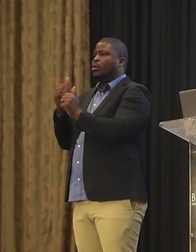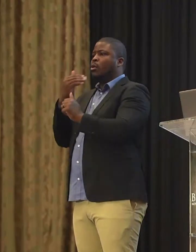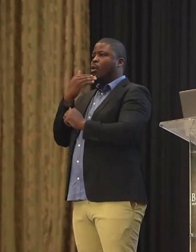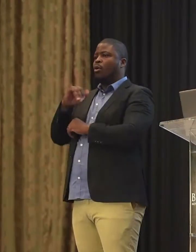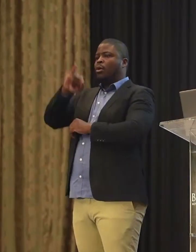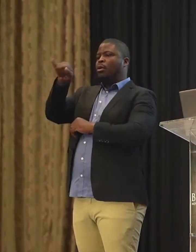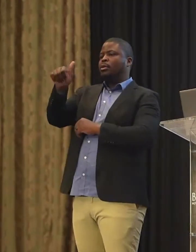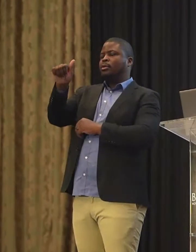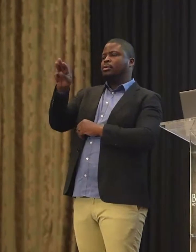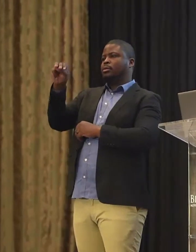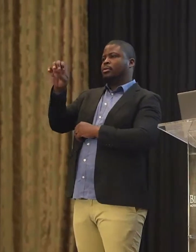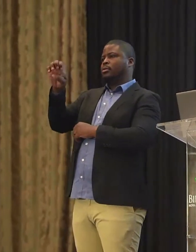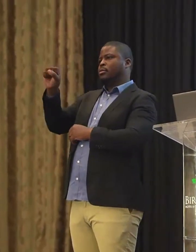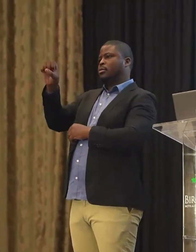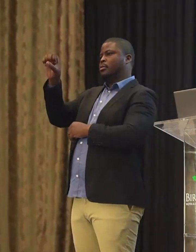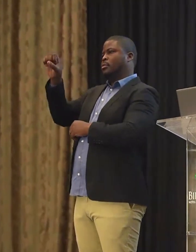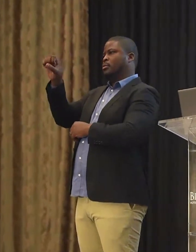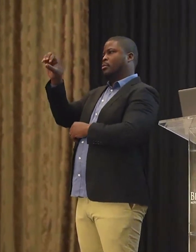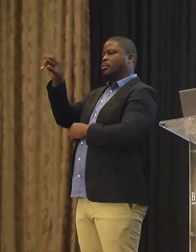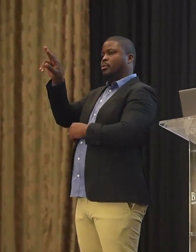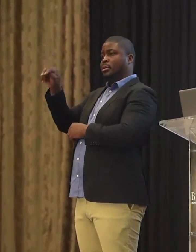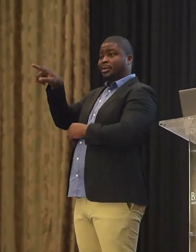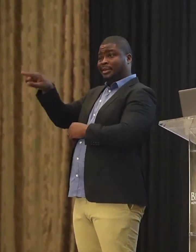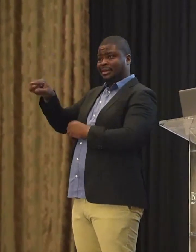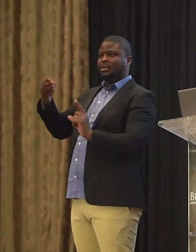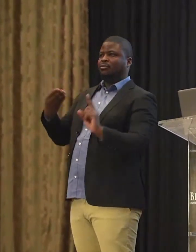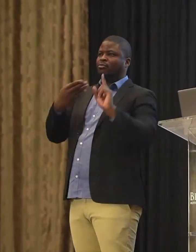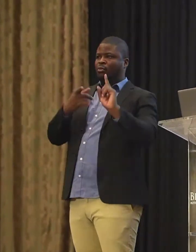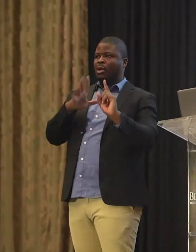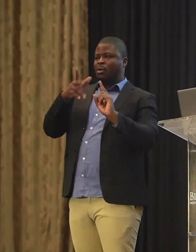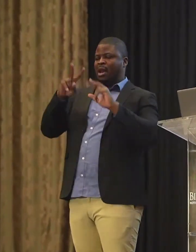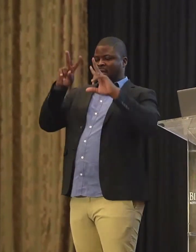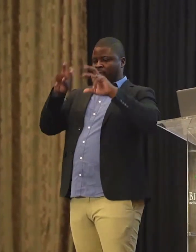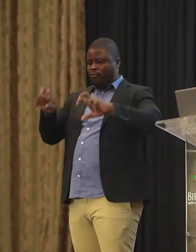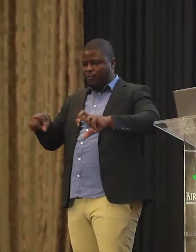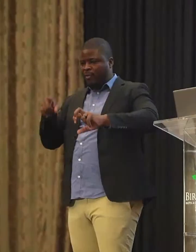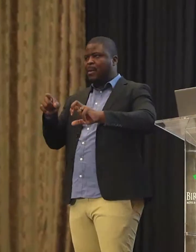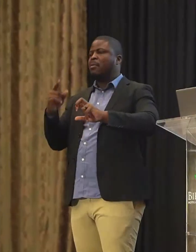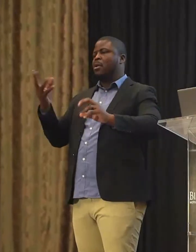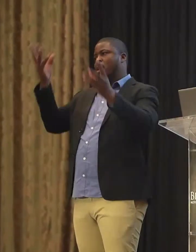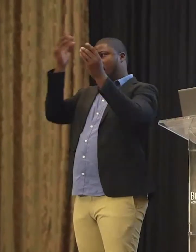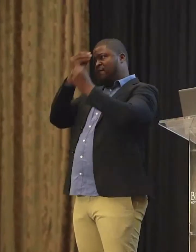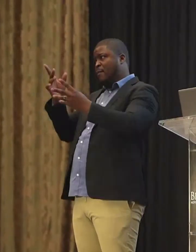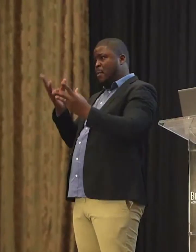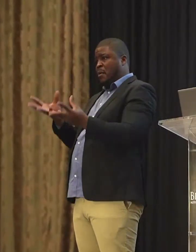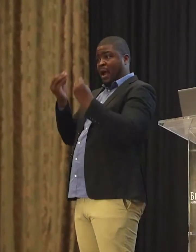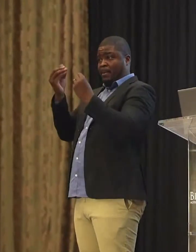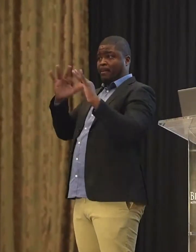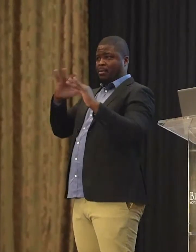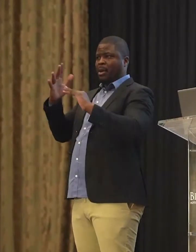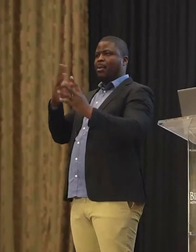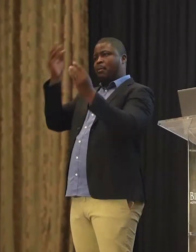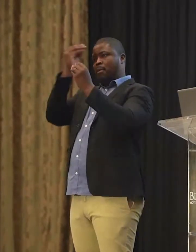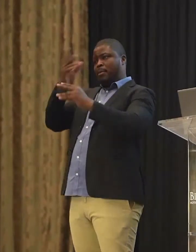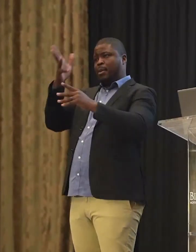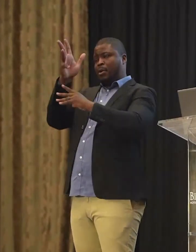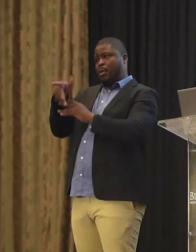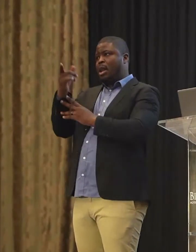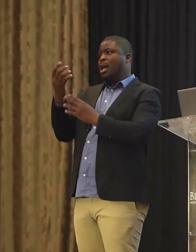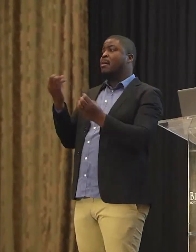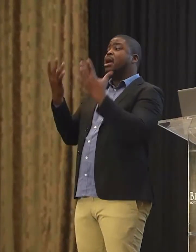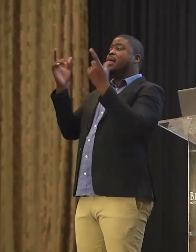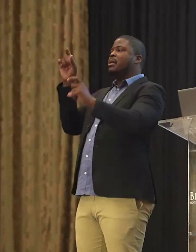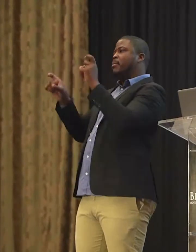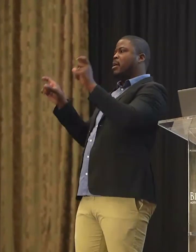much depth with regards to those findings. And we're finding that a lot of key populations are still being discriminated against. And also what